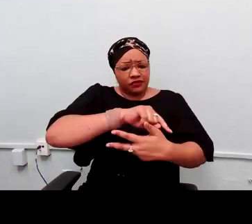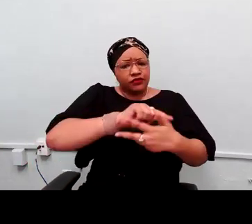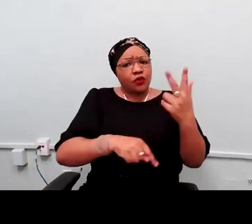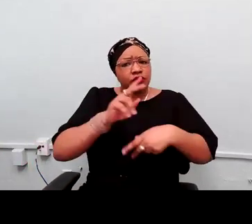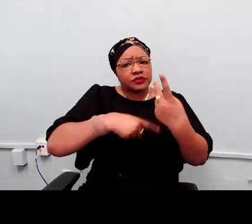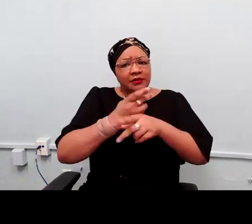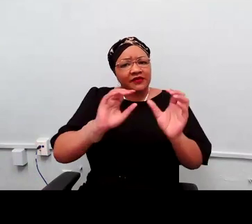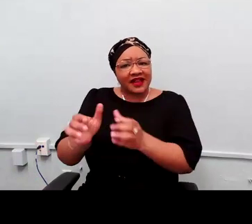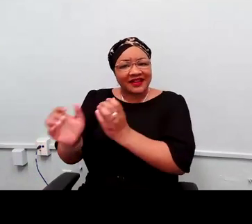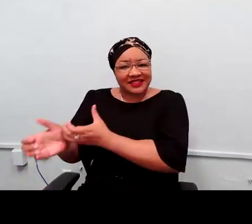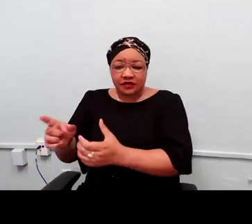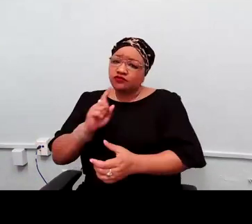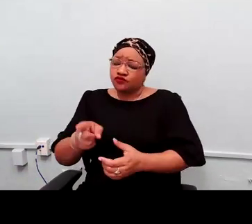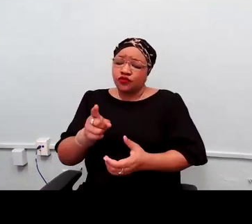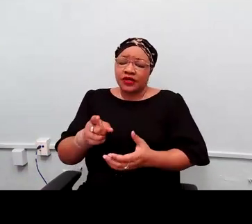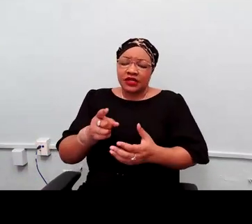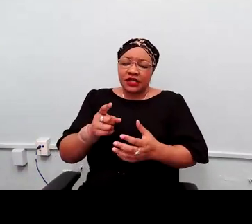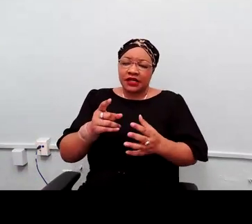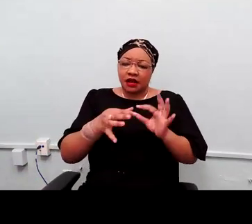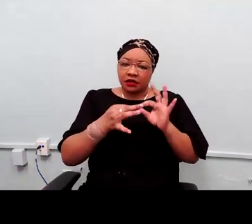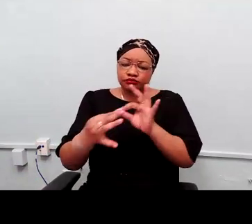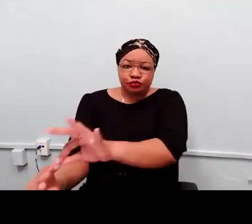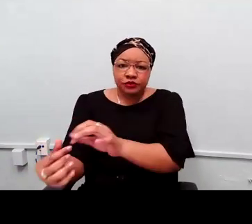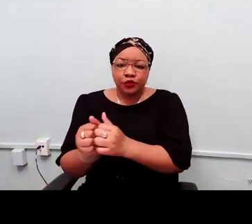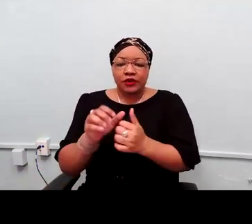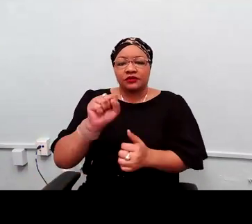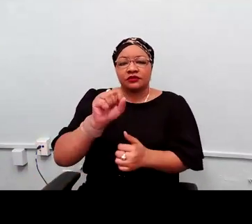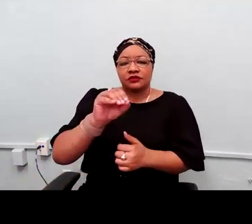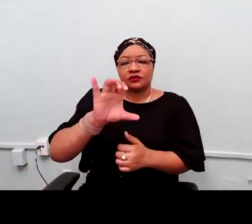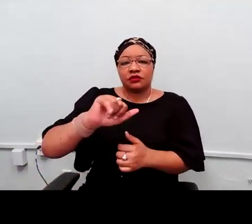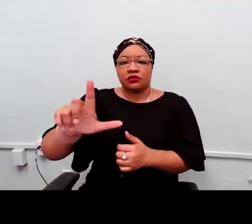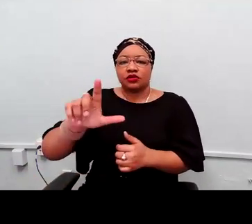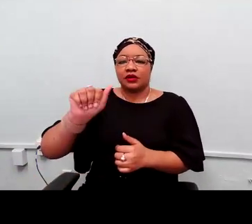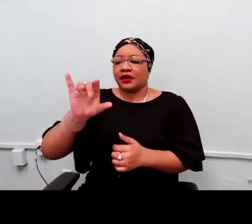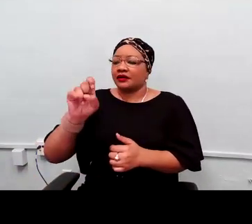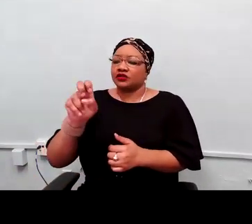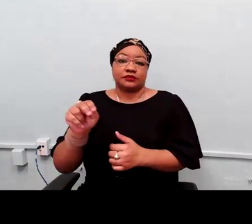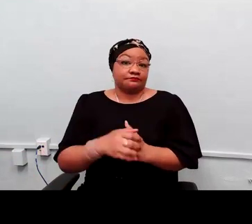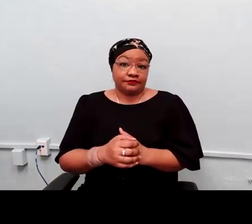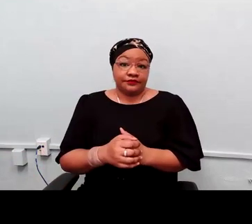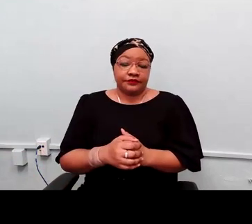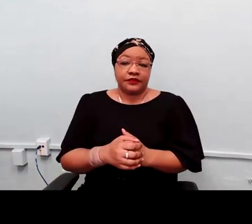and information that goes into social action writing. So, of